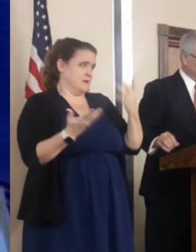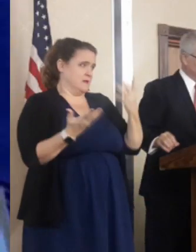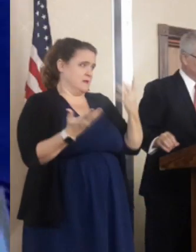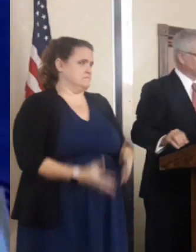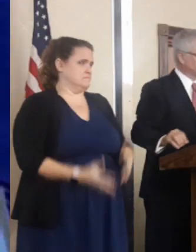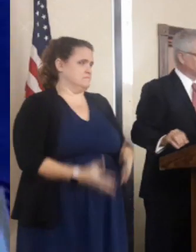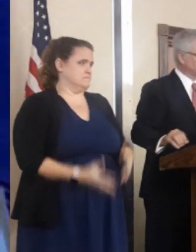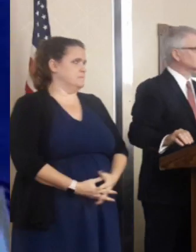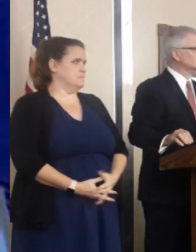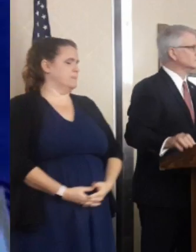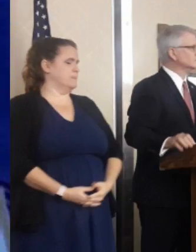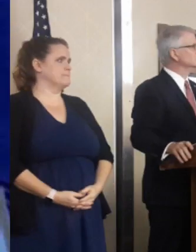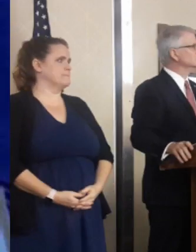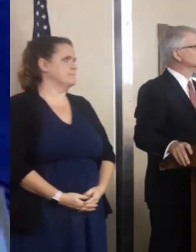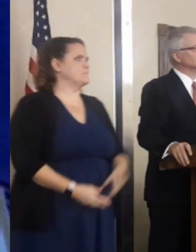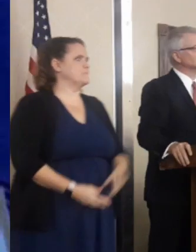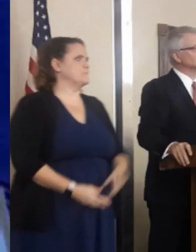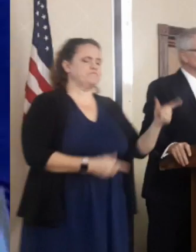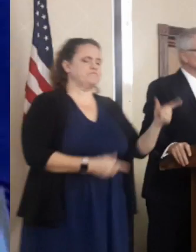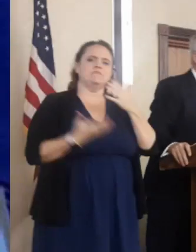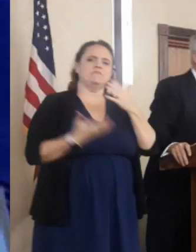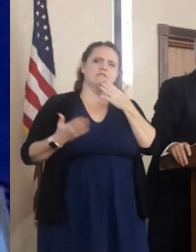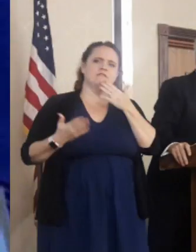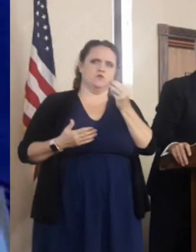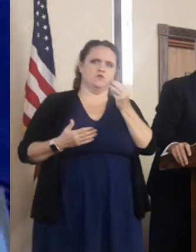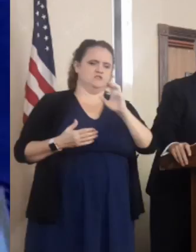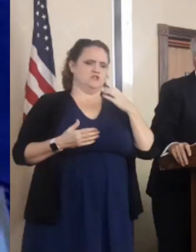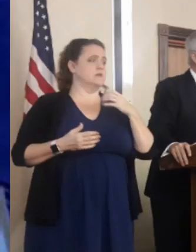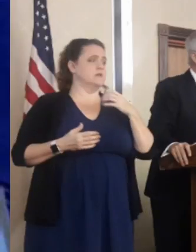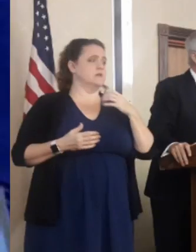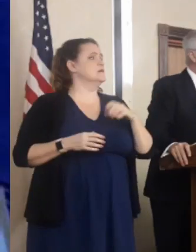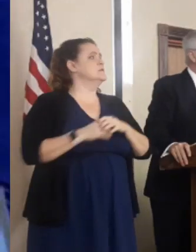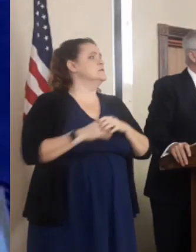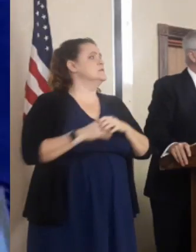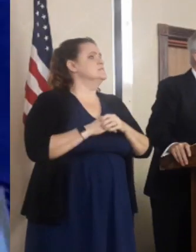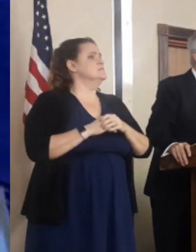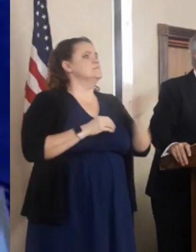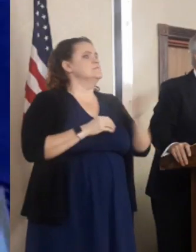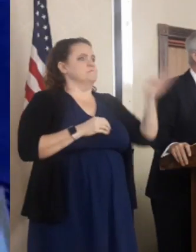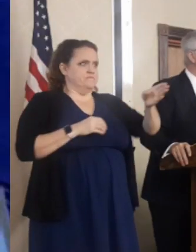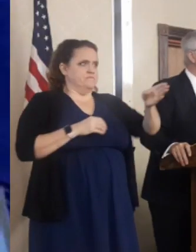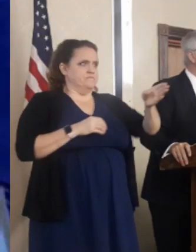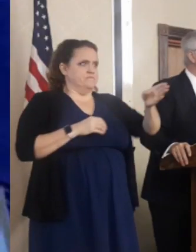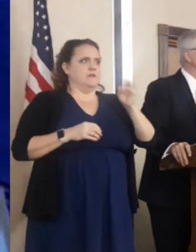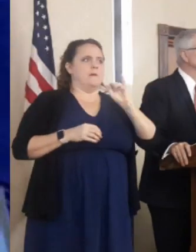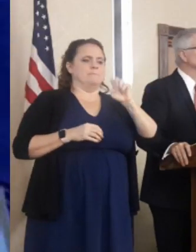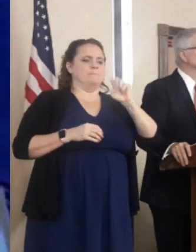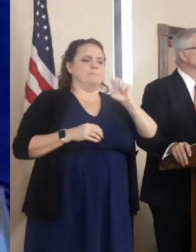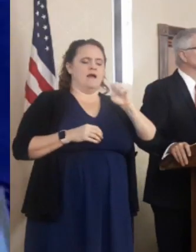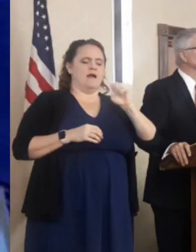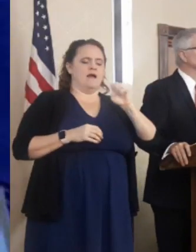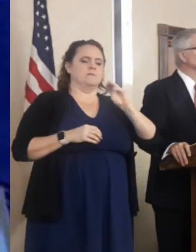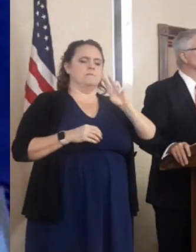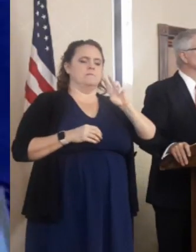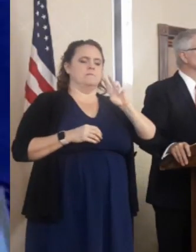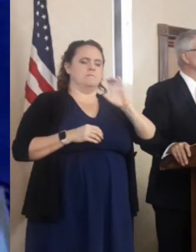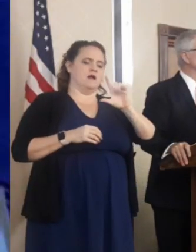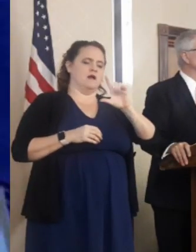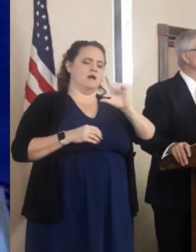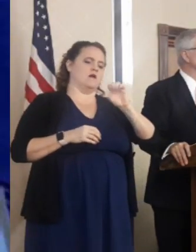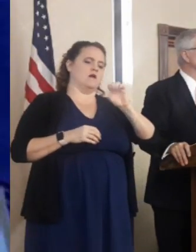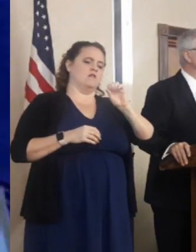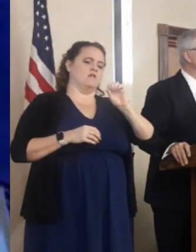Mr. Chairman, Mike McCloskey, Senate District 5. I served on the Legislative Affairs Committee in the last term. There